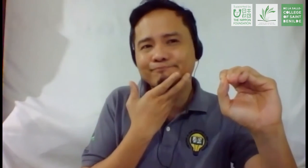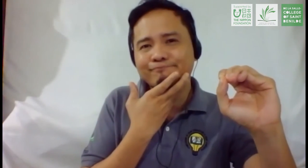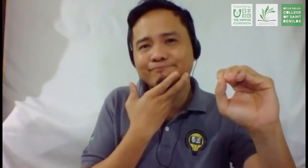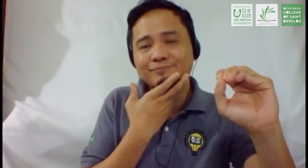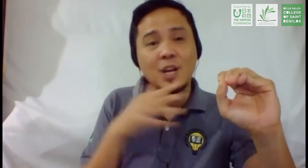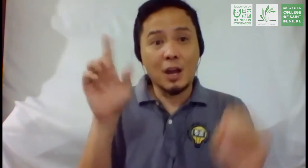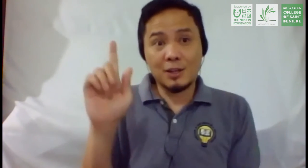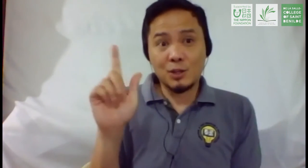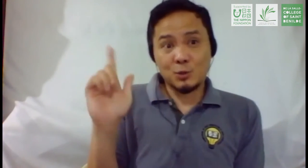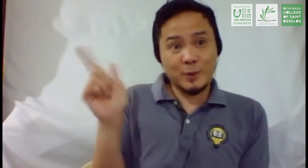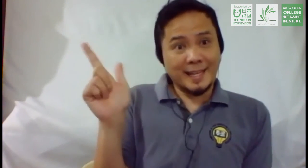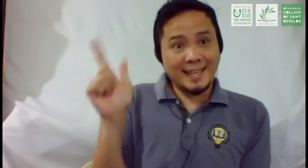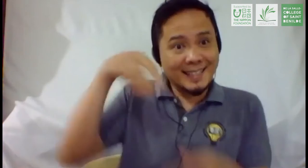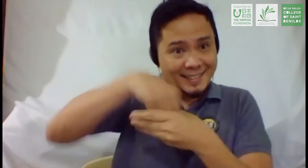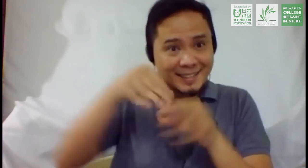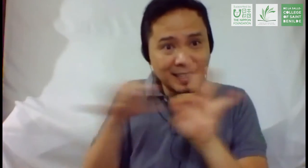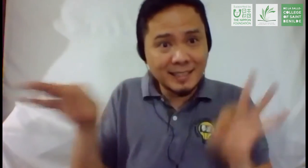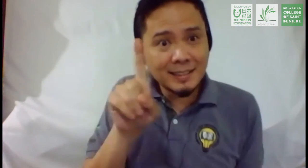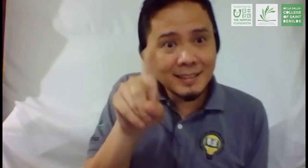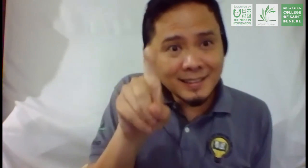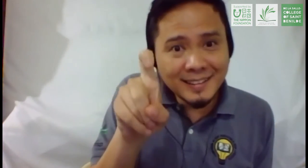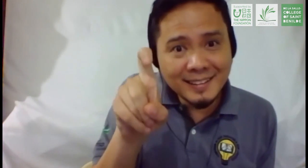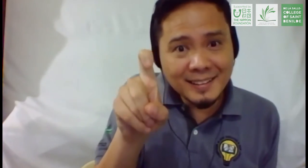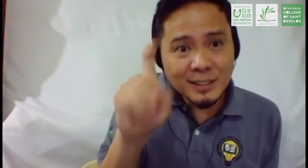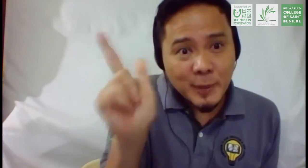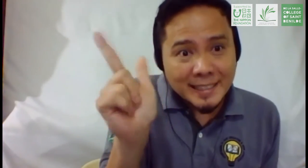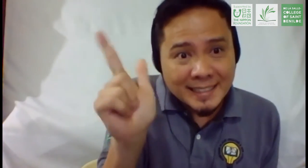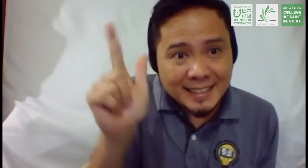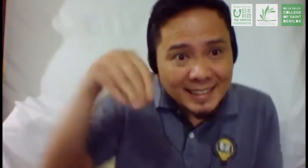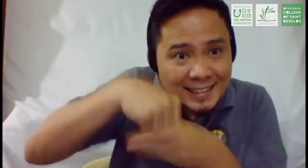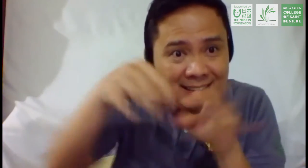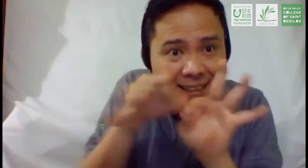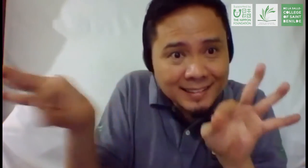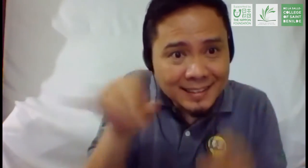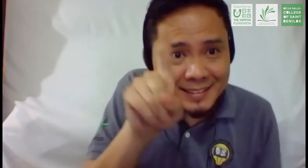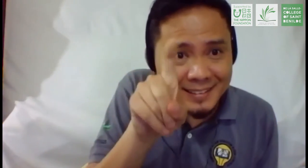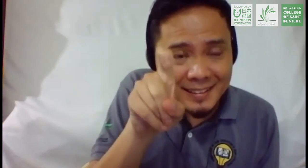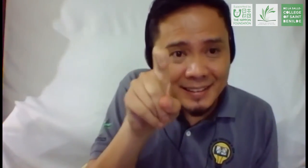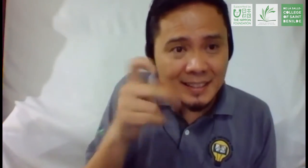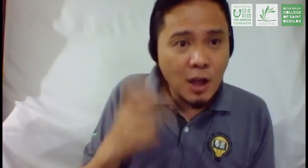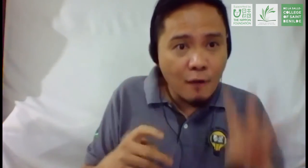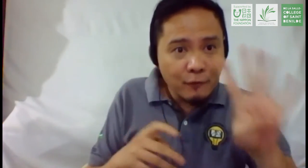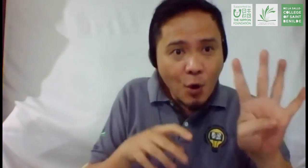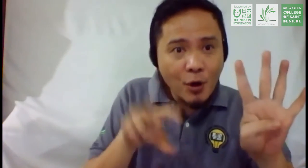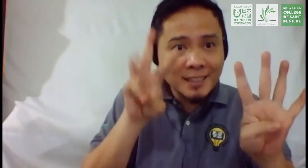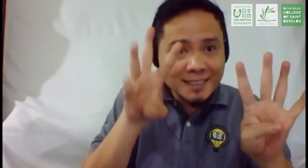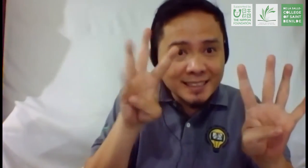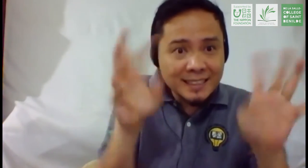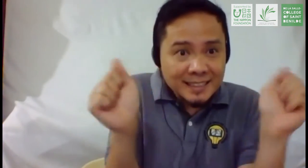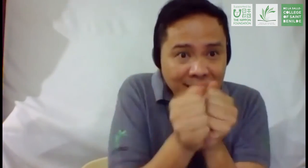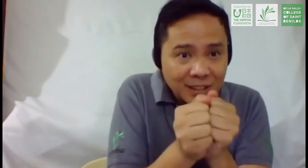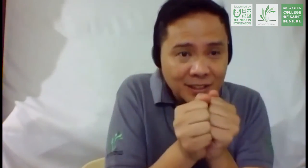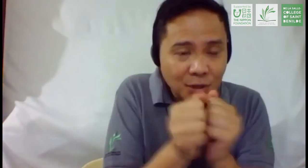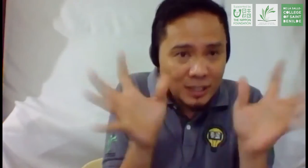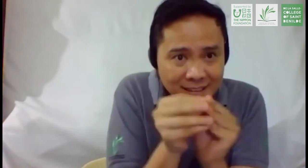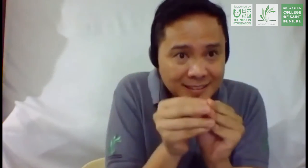Is 20 in the sentence 4, 16 together? Is there any 20 in that sentence? There's